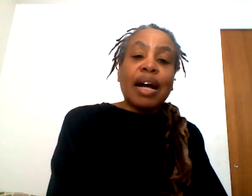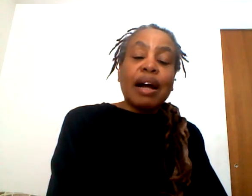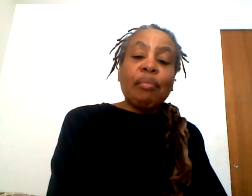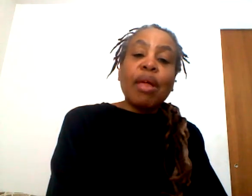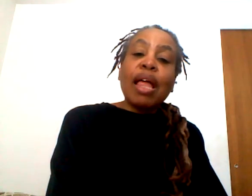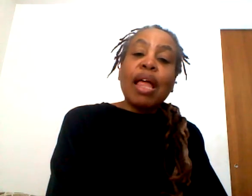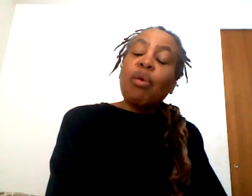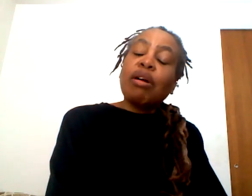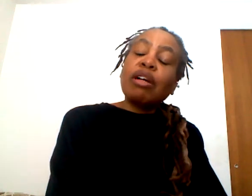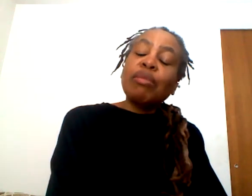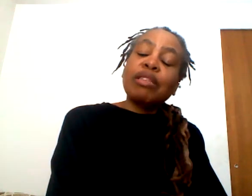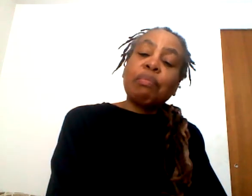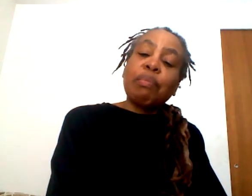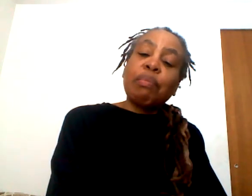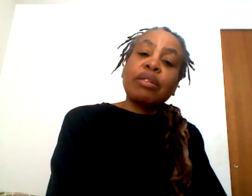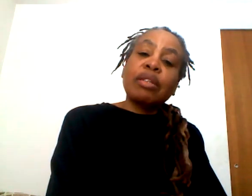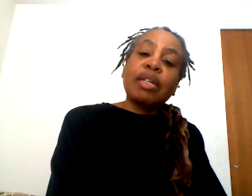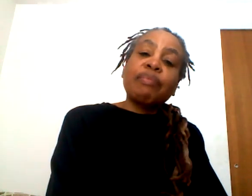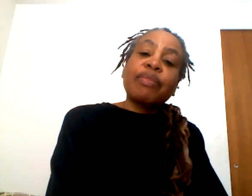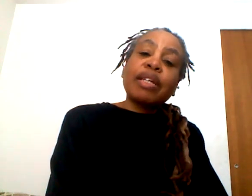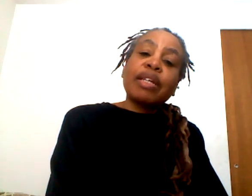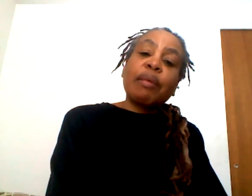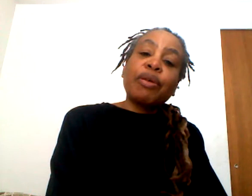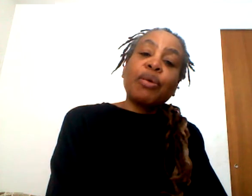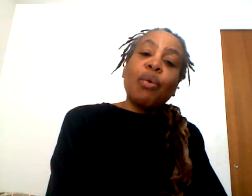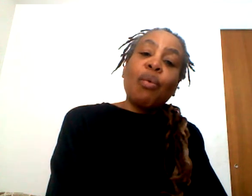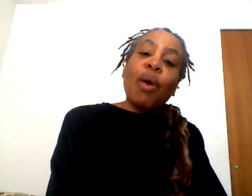welcome.com. Welcome is spelt